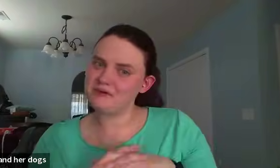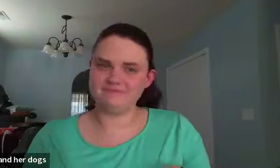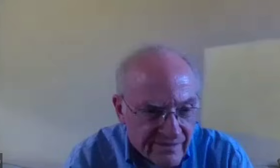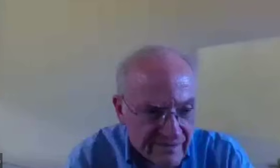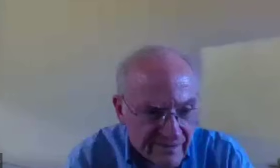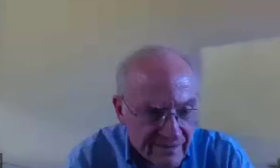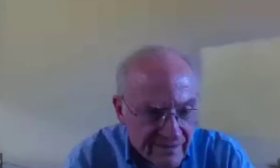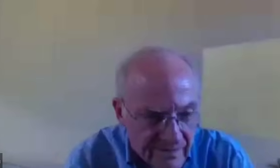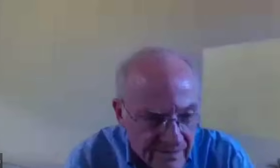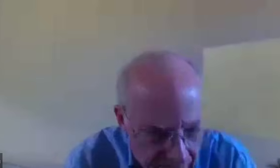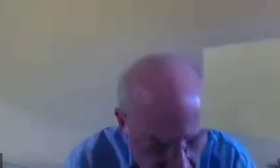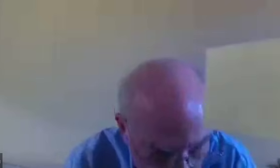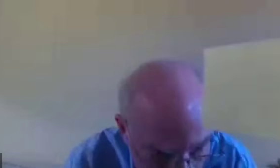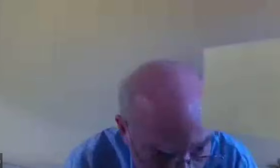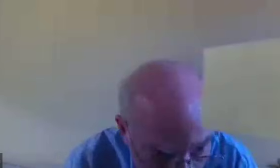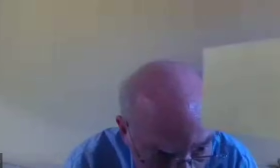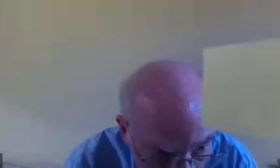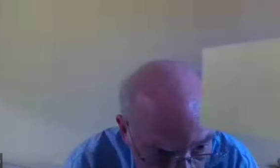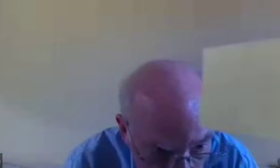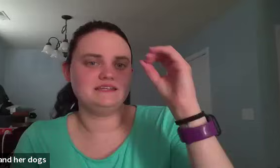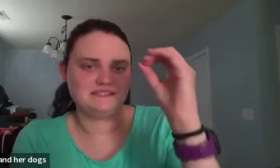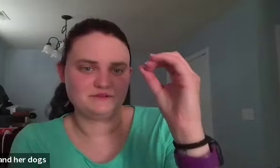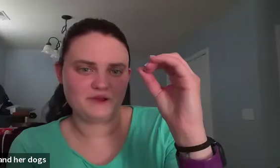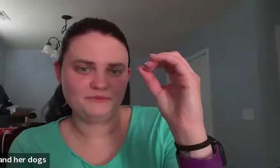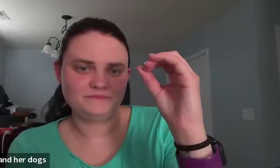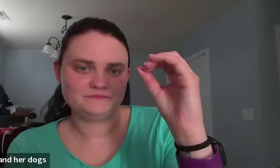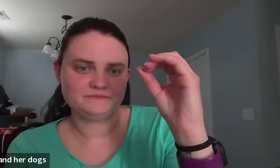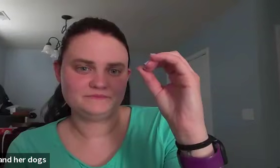point. All right, so we're going to review those again. So we had zero,